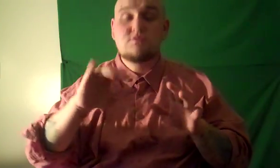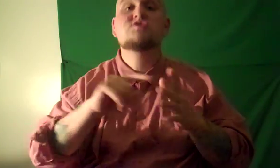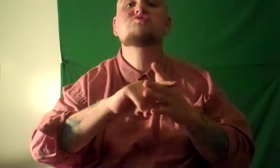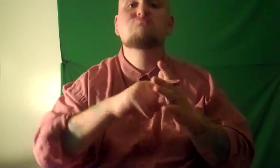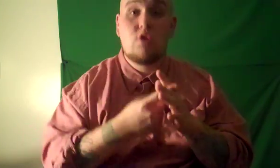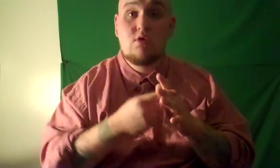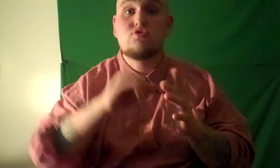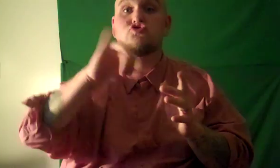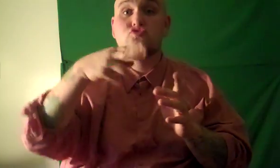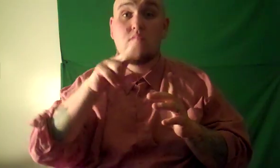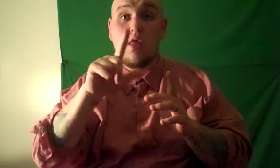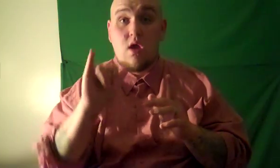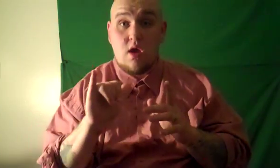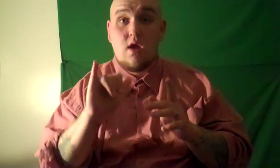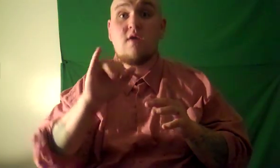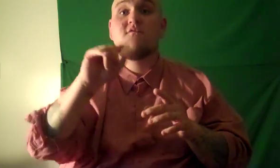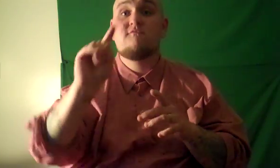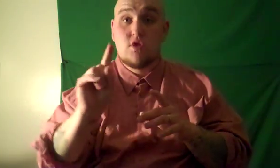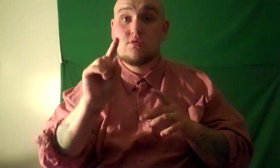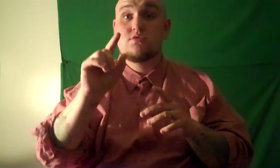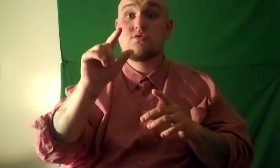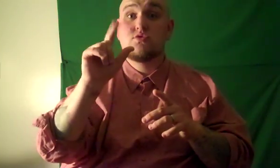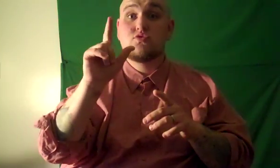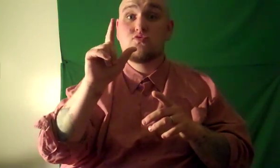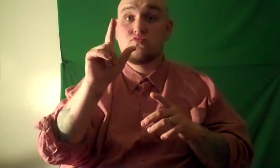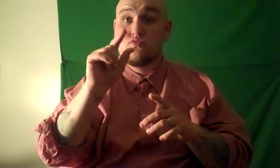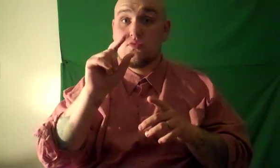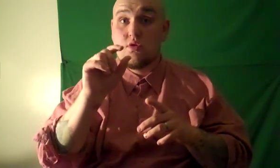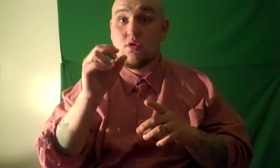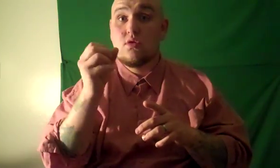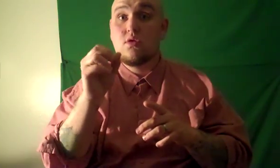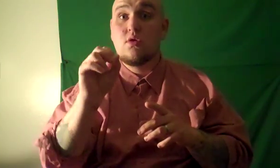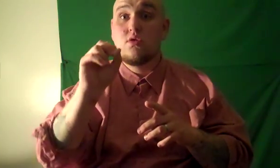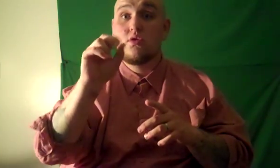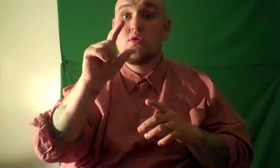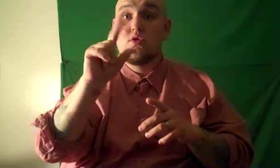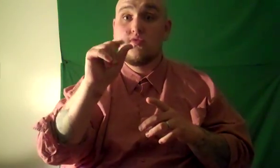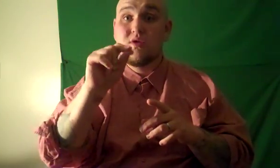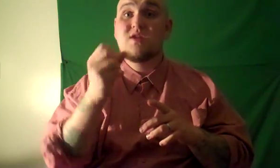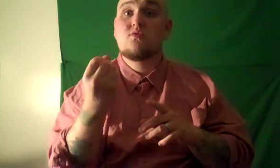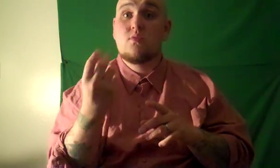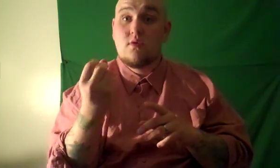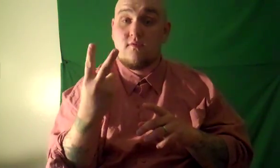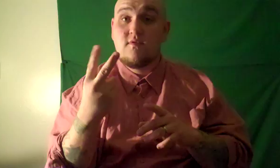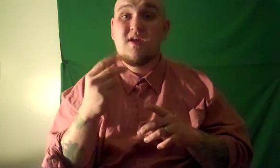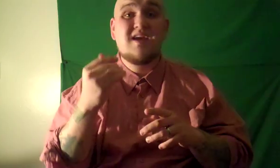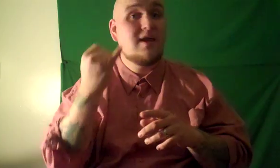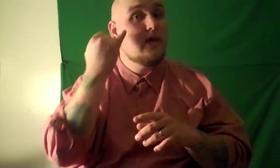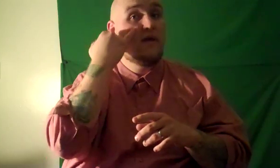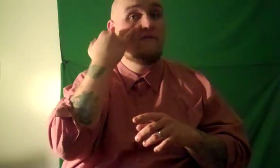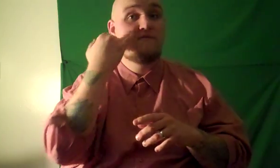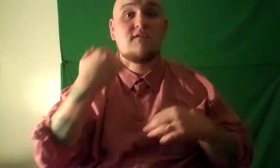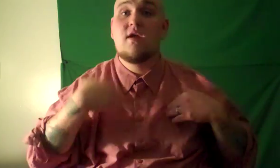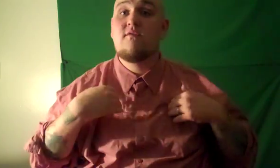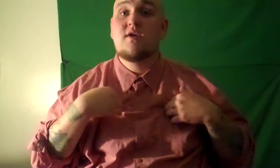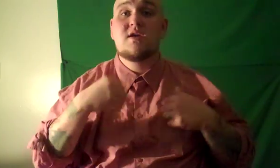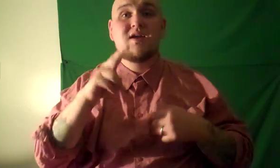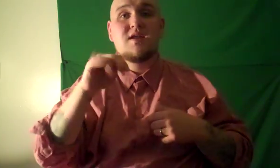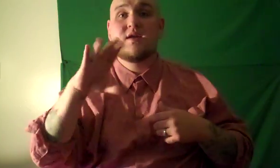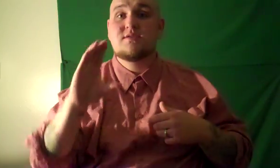1st of 2012, if you do not have an NIC certification at that point in time, you will then